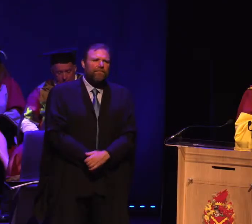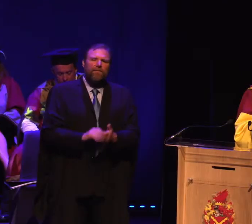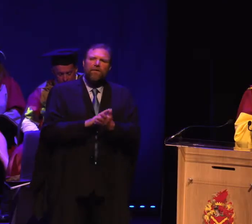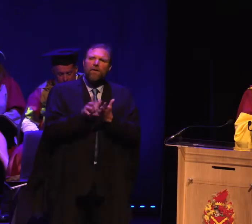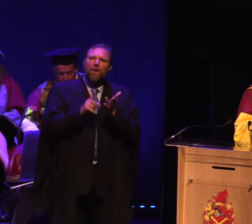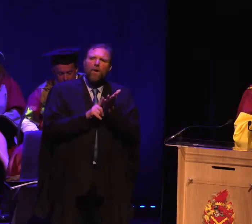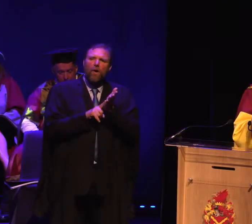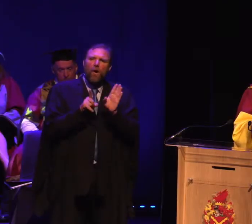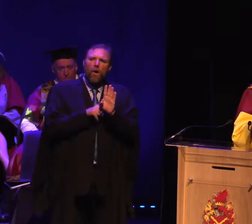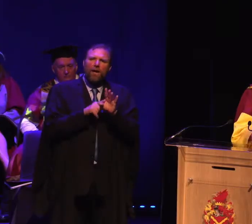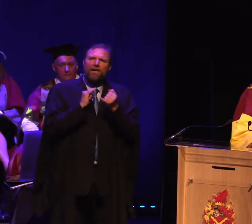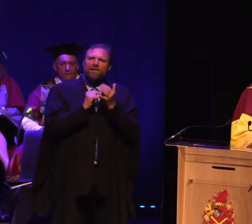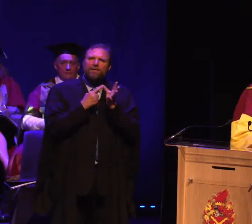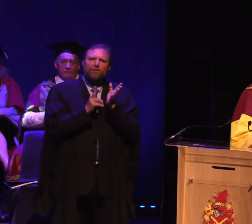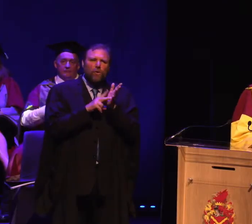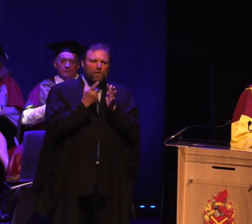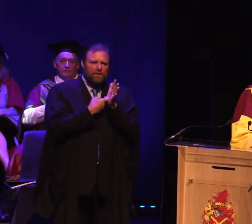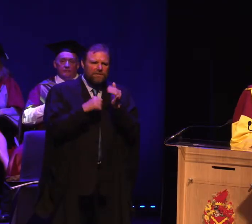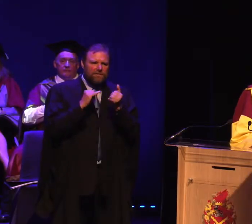Polly Sanders.